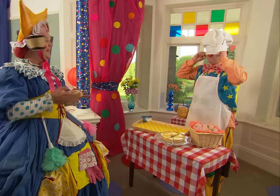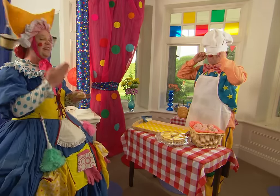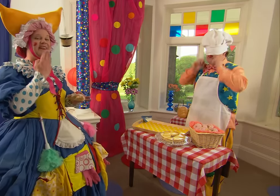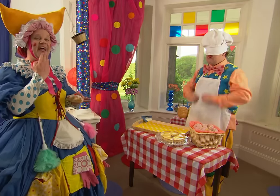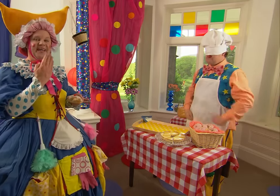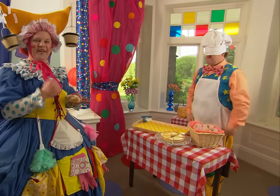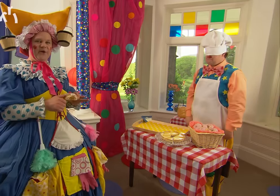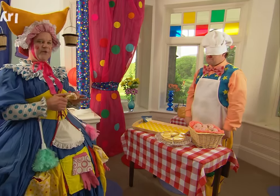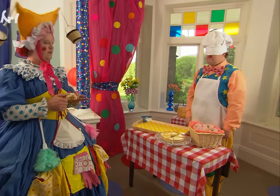Thank you.